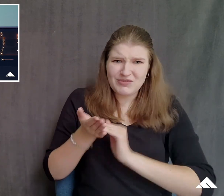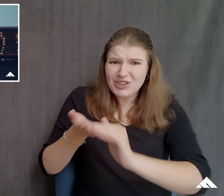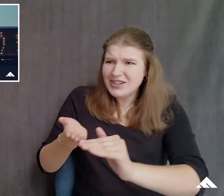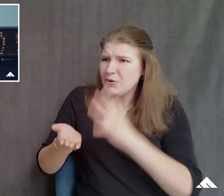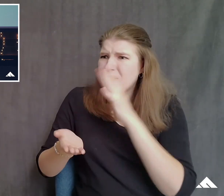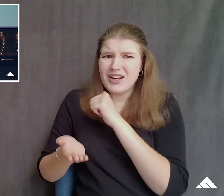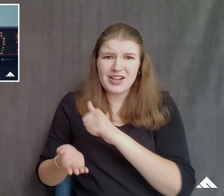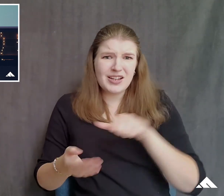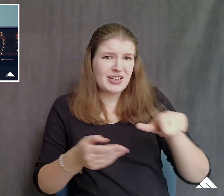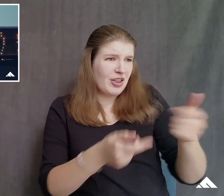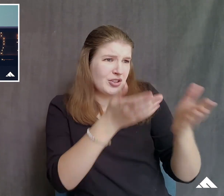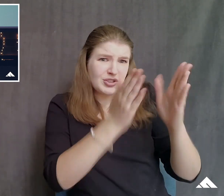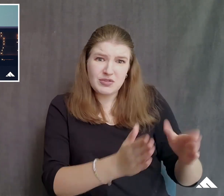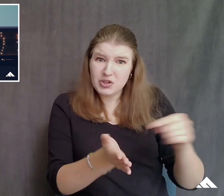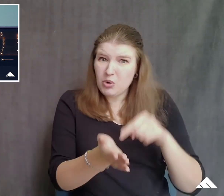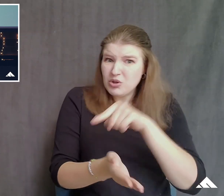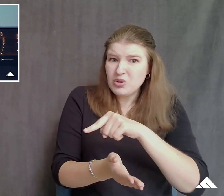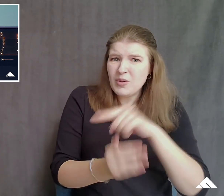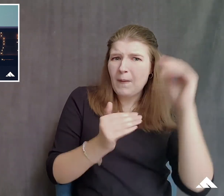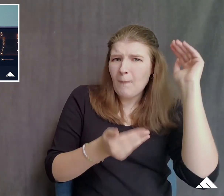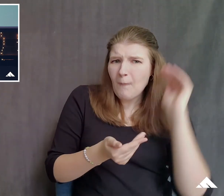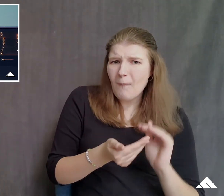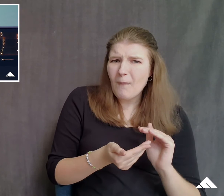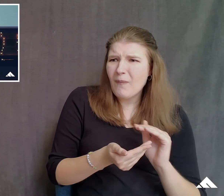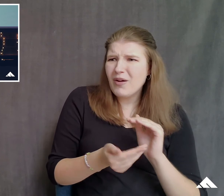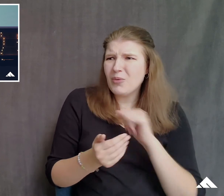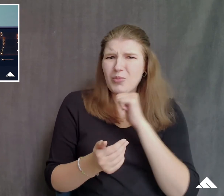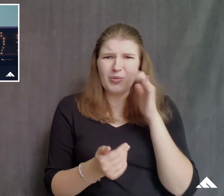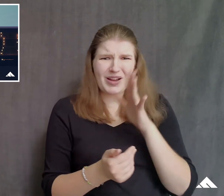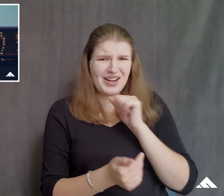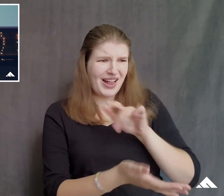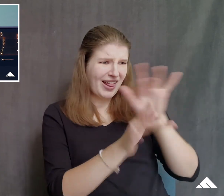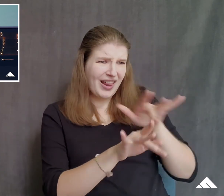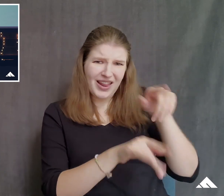mercy on your fellow servant who owed you much, much less?